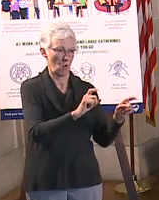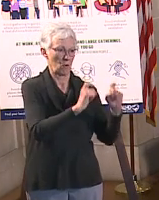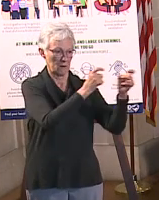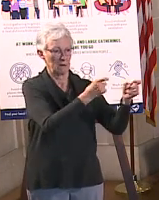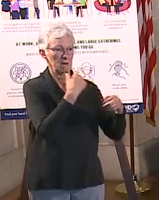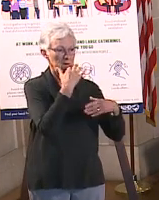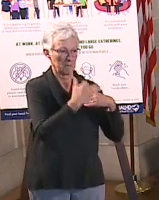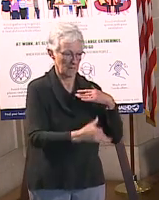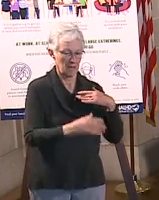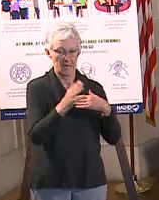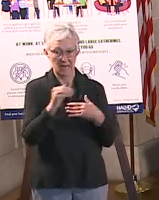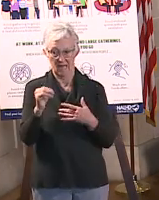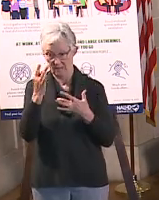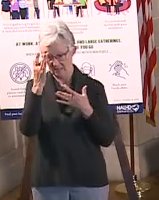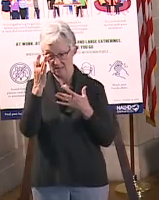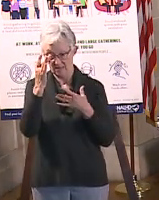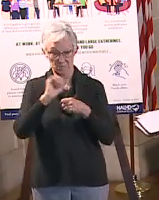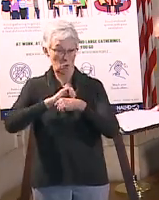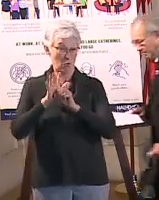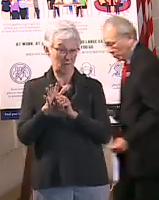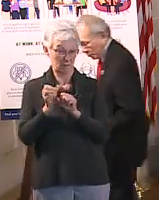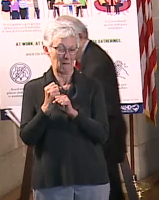problematic.